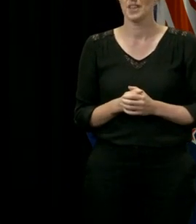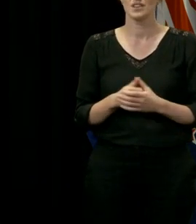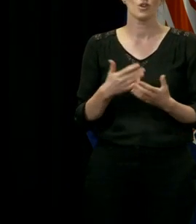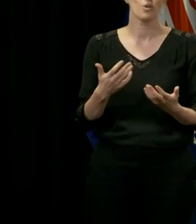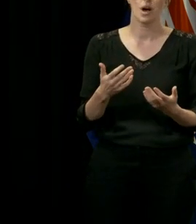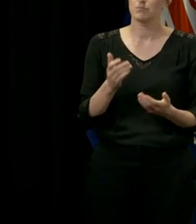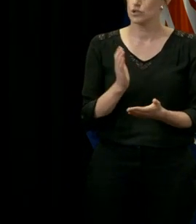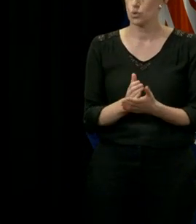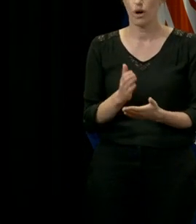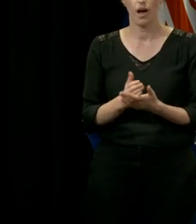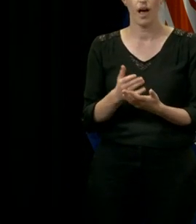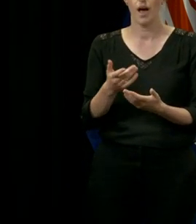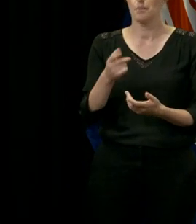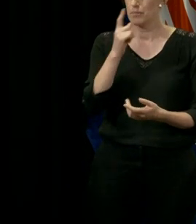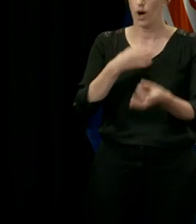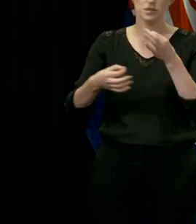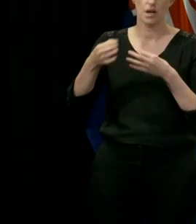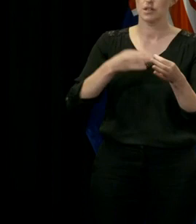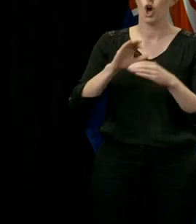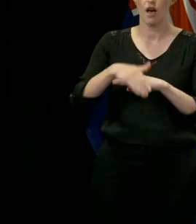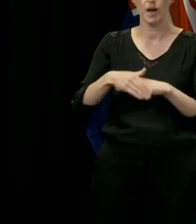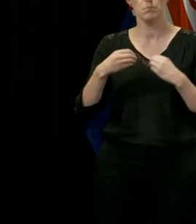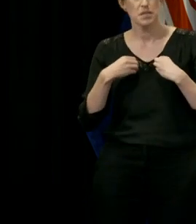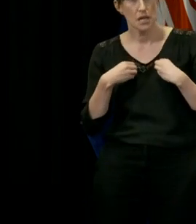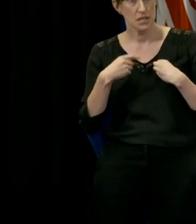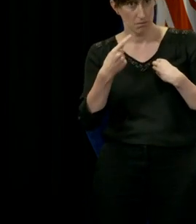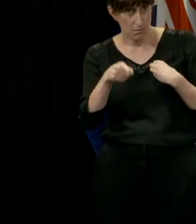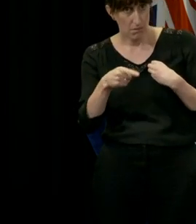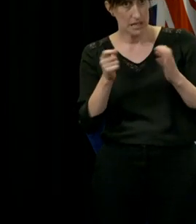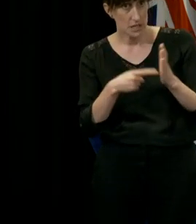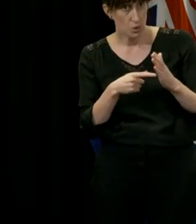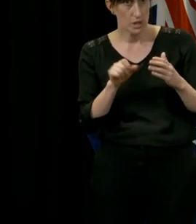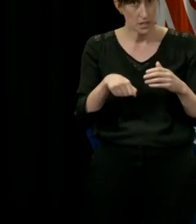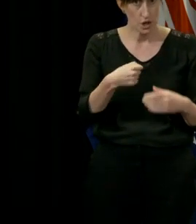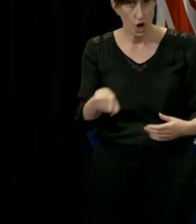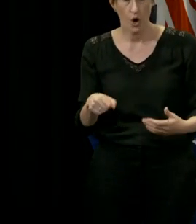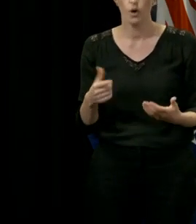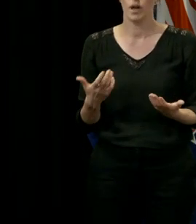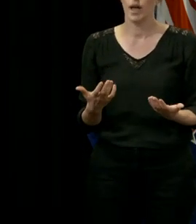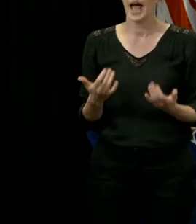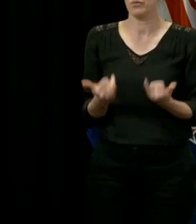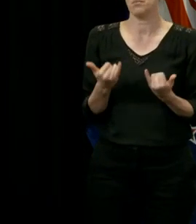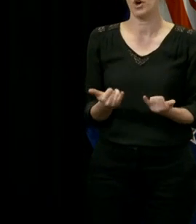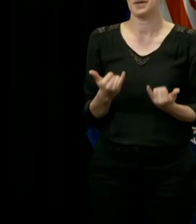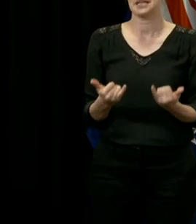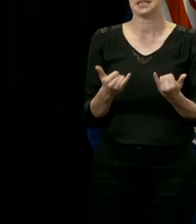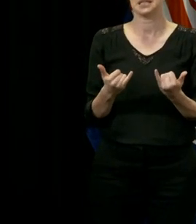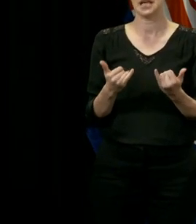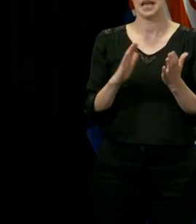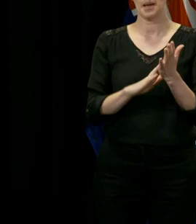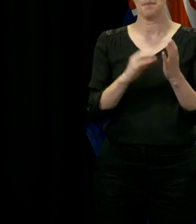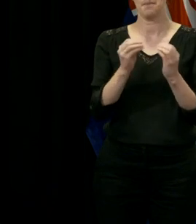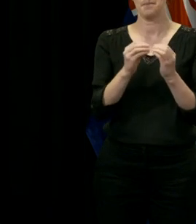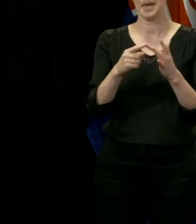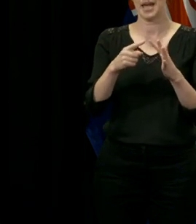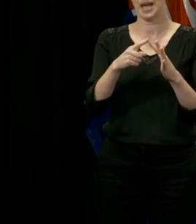that will get thrown at me that will not, in my mind, fit within those circumstances. We have at the moment MB working through some finer